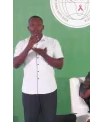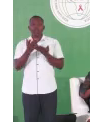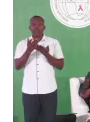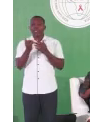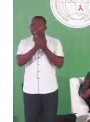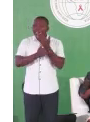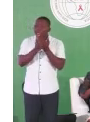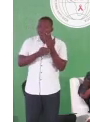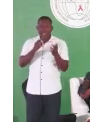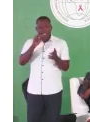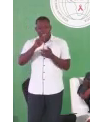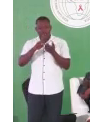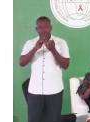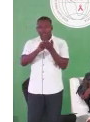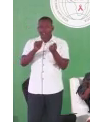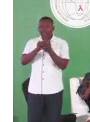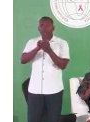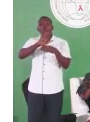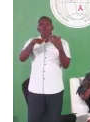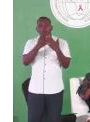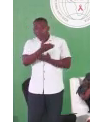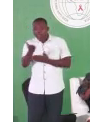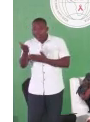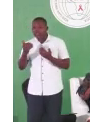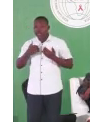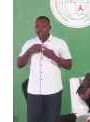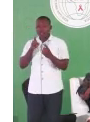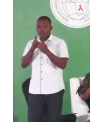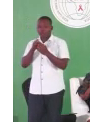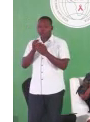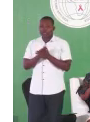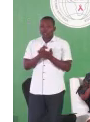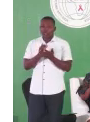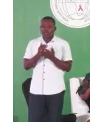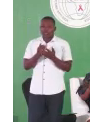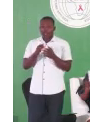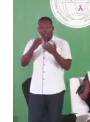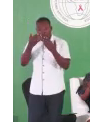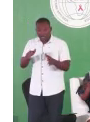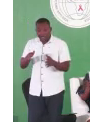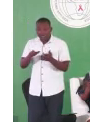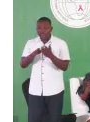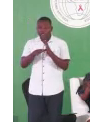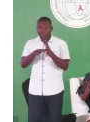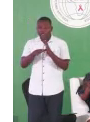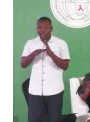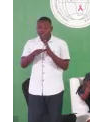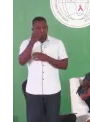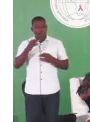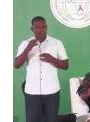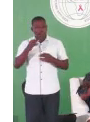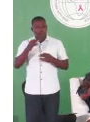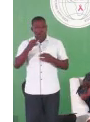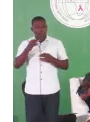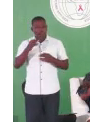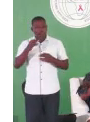all the indicators, and once they have, then the Ministry of Health writes to WHO, and the